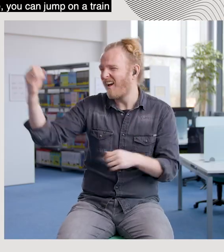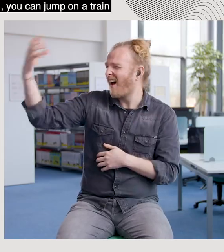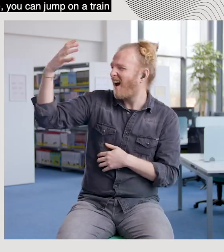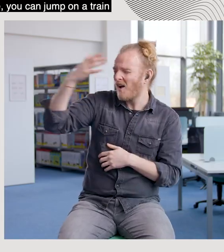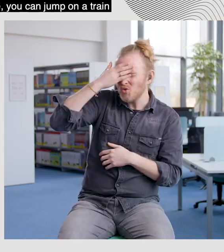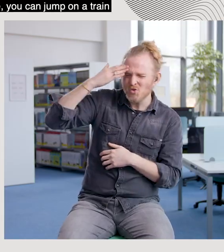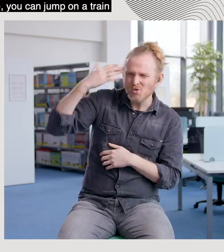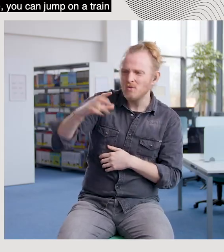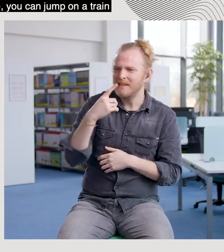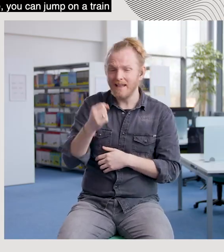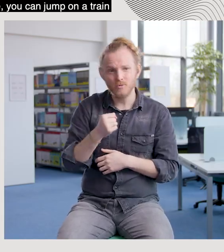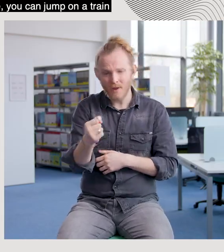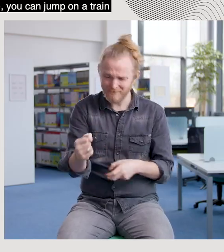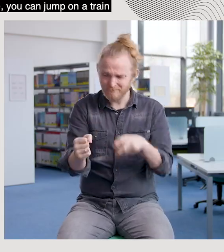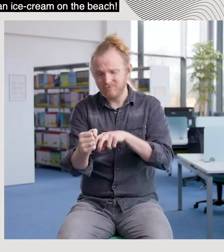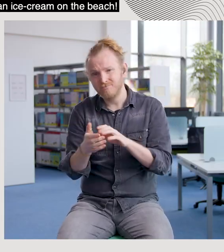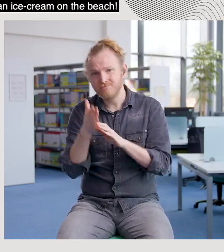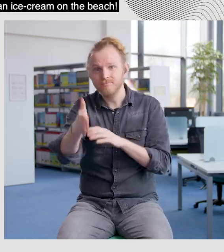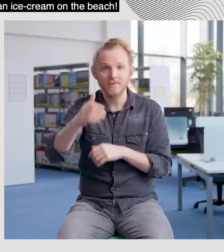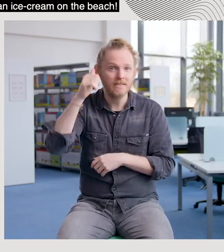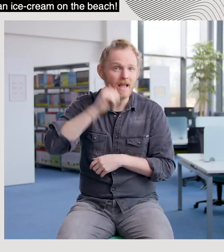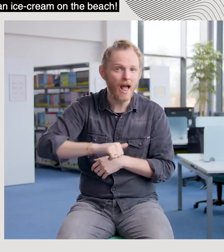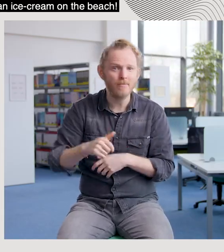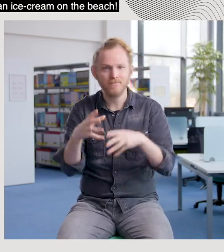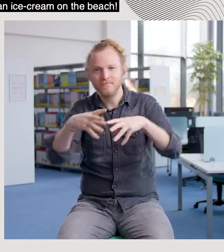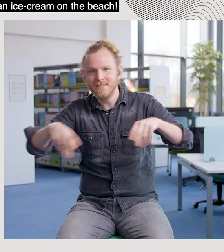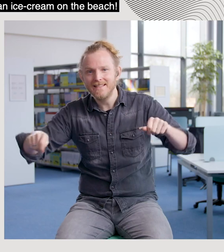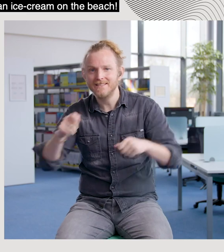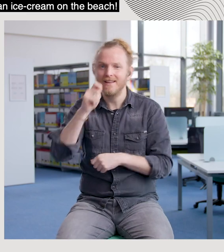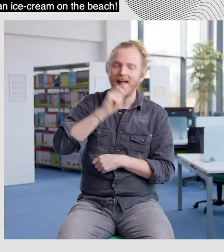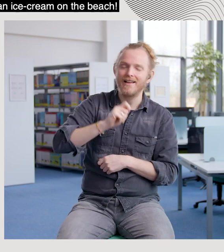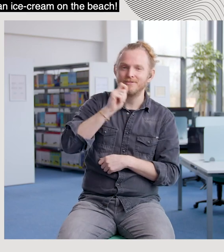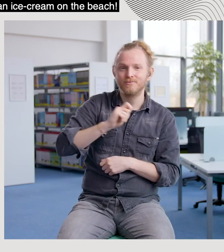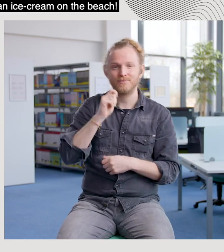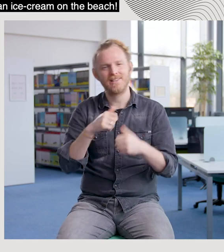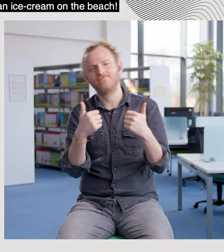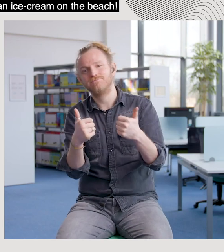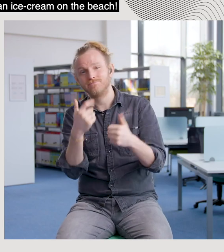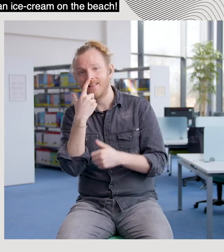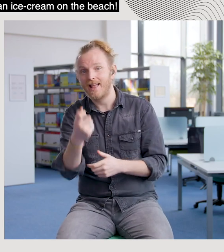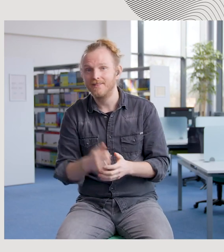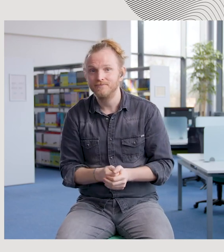so when the weather's nice you can jump on a train and be at Scarborough, with an ice cream on the beach.